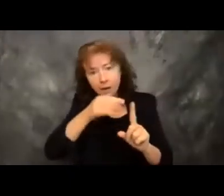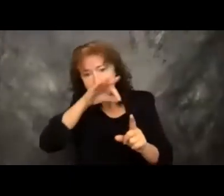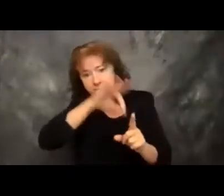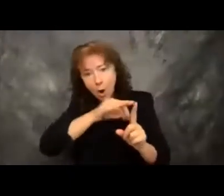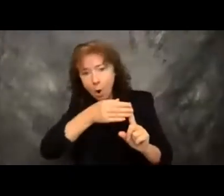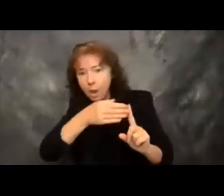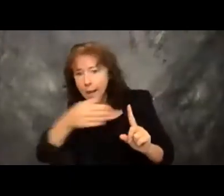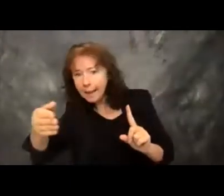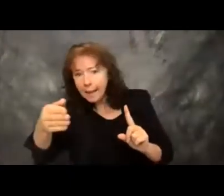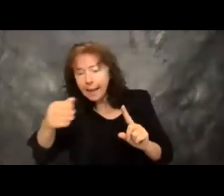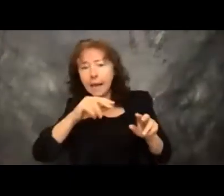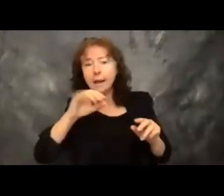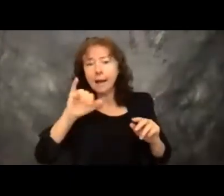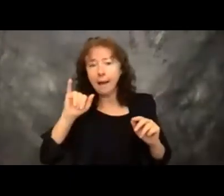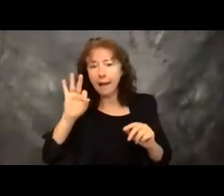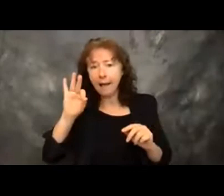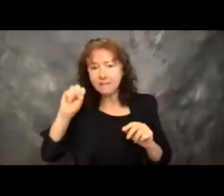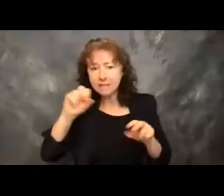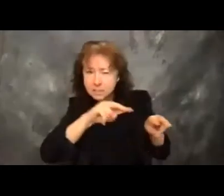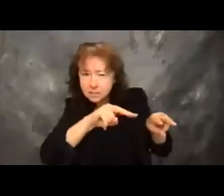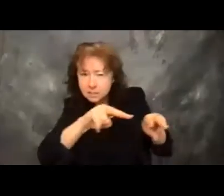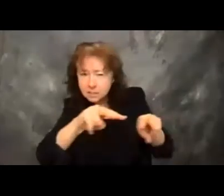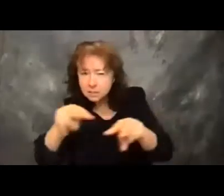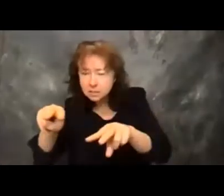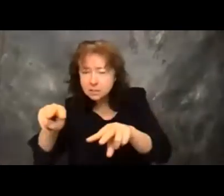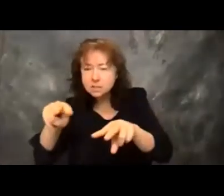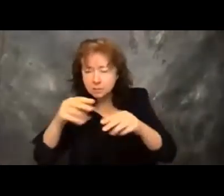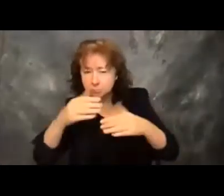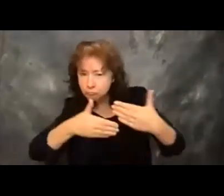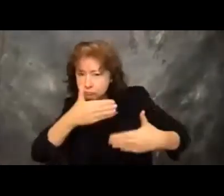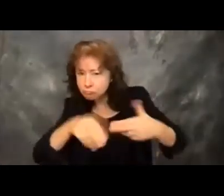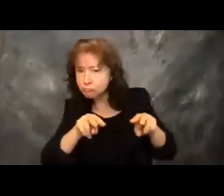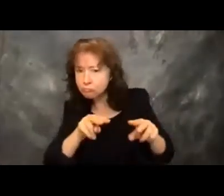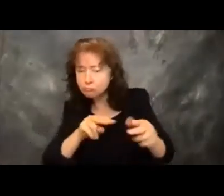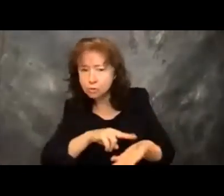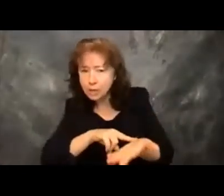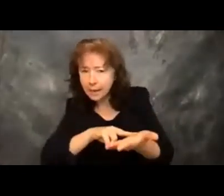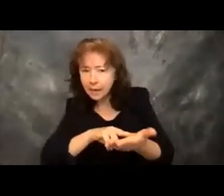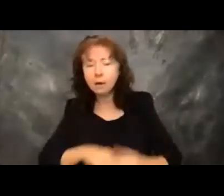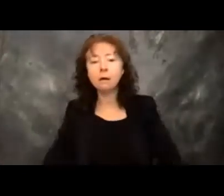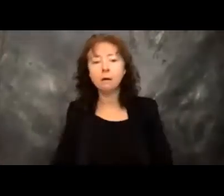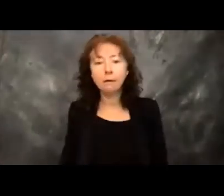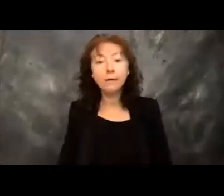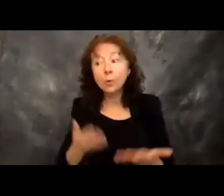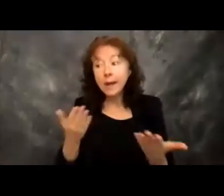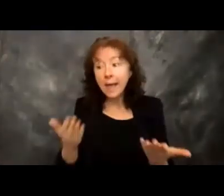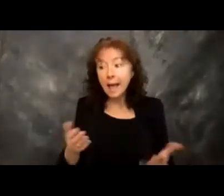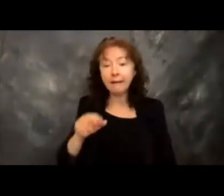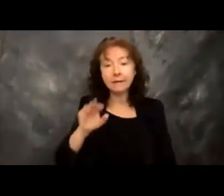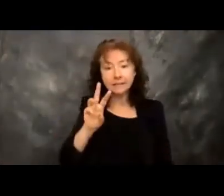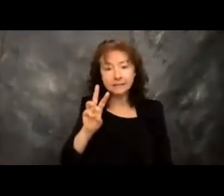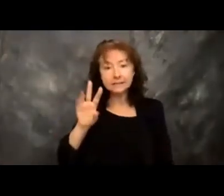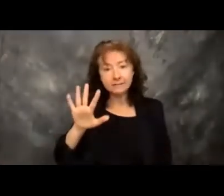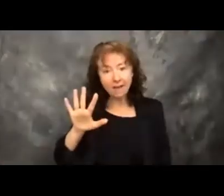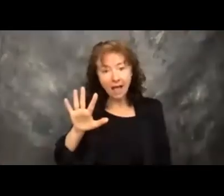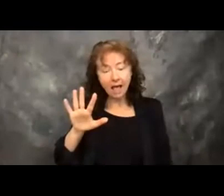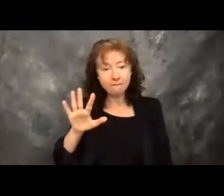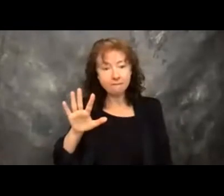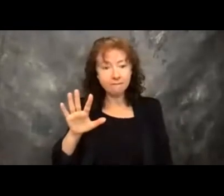it now is going on. For instance, now 65% of